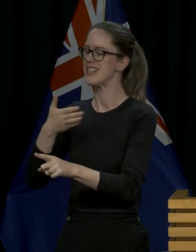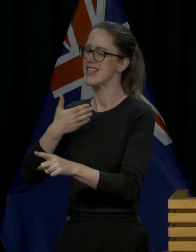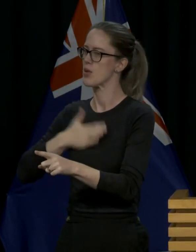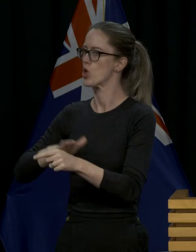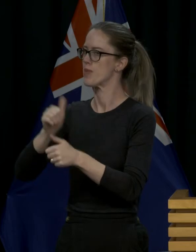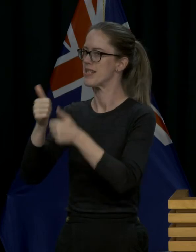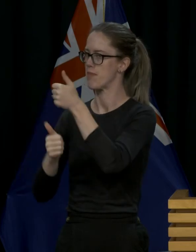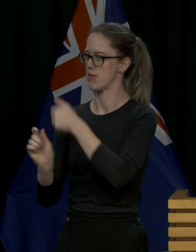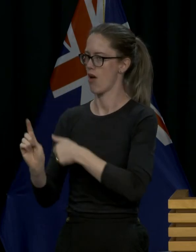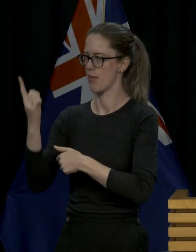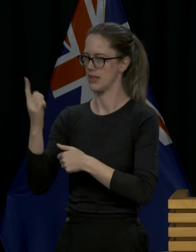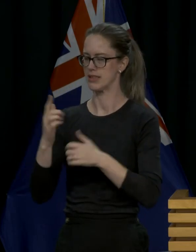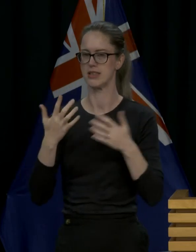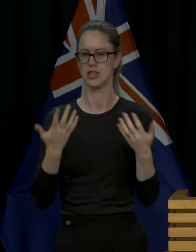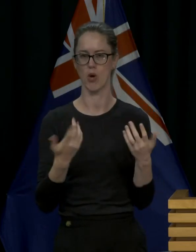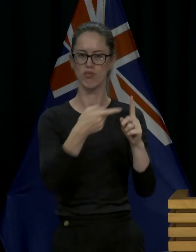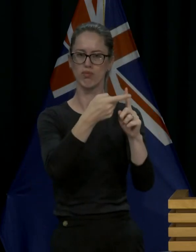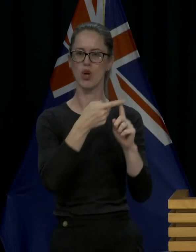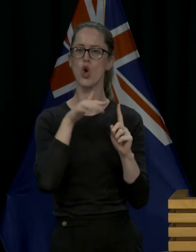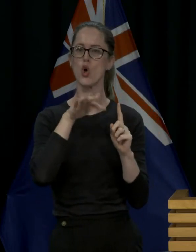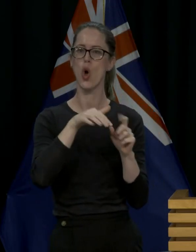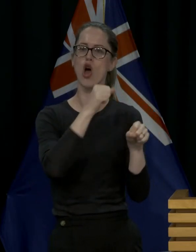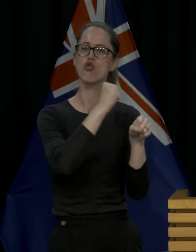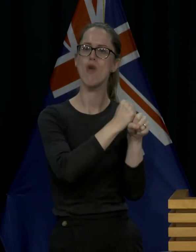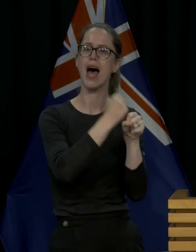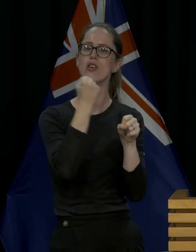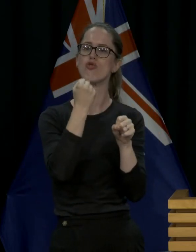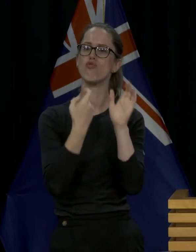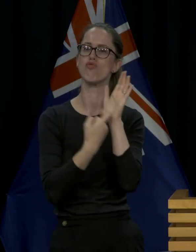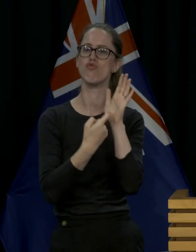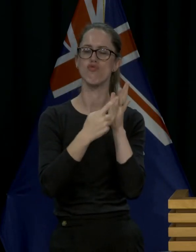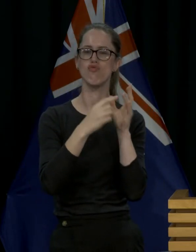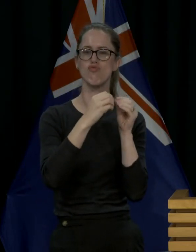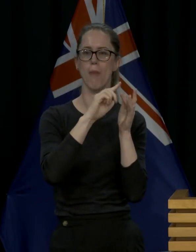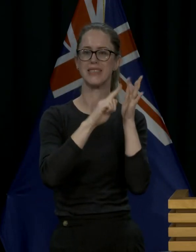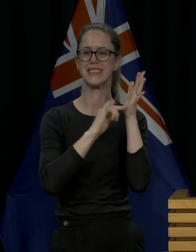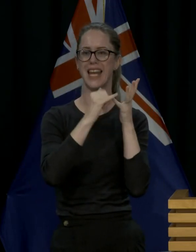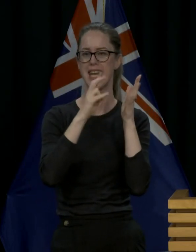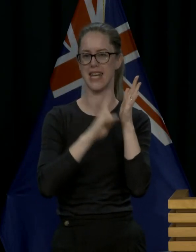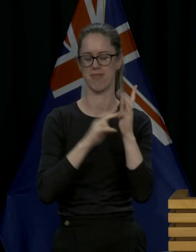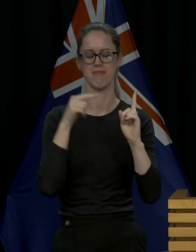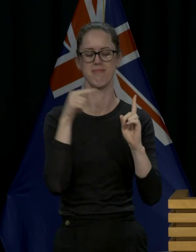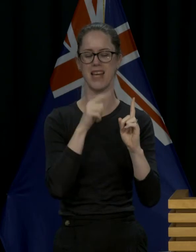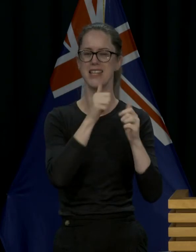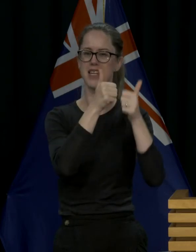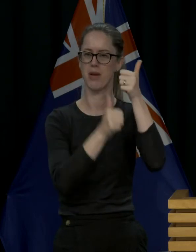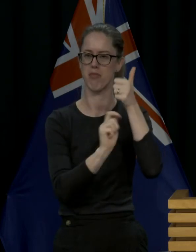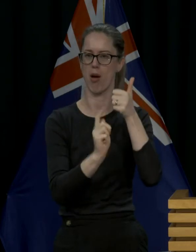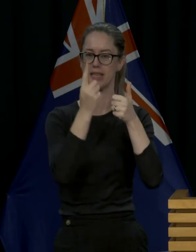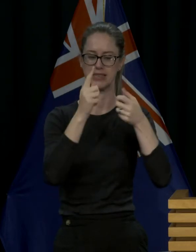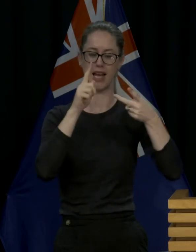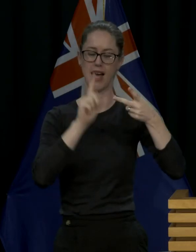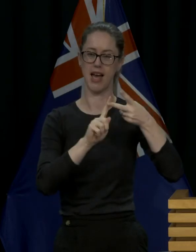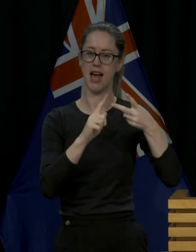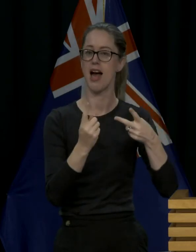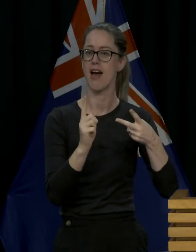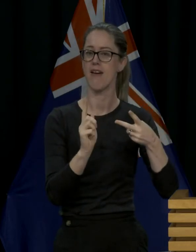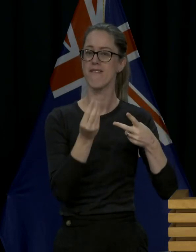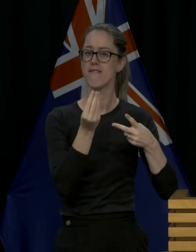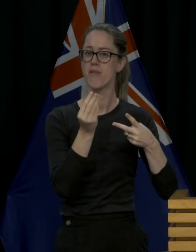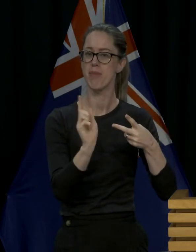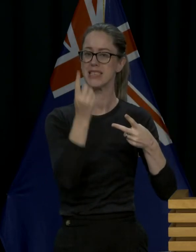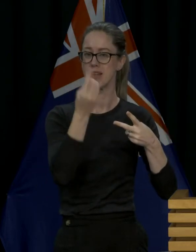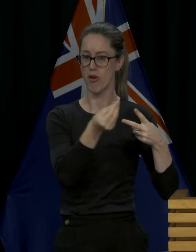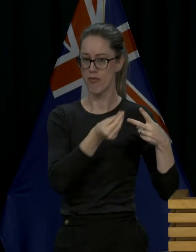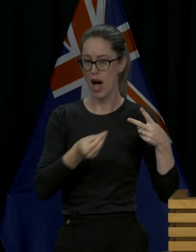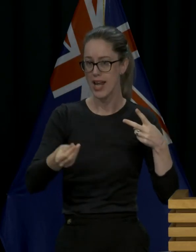Prime Minister, I've appointed Grant Robertson to that role. He will continue as Finance Minister. He will